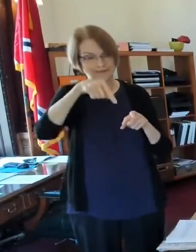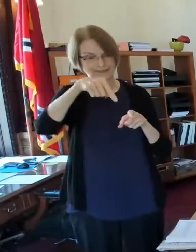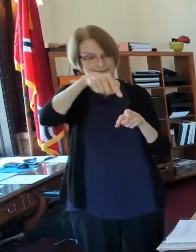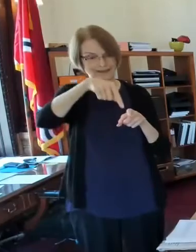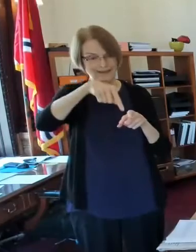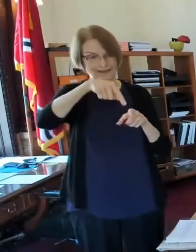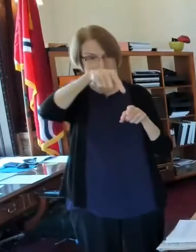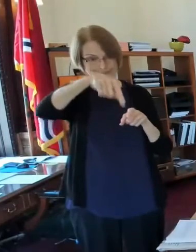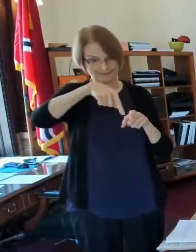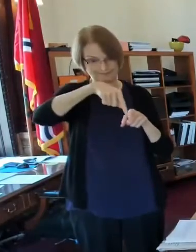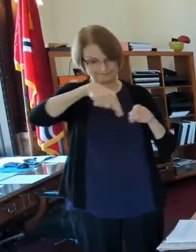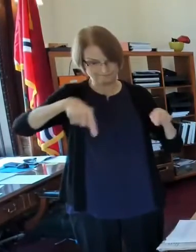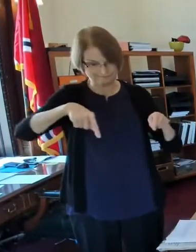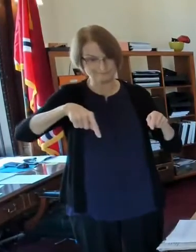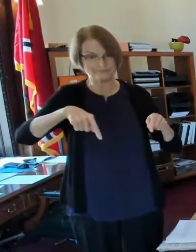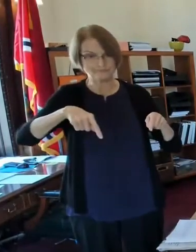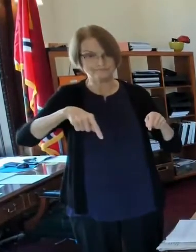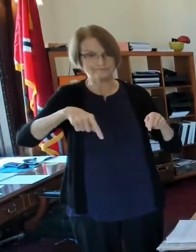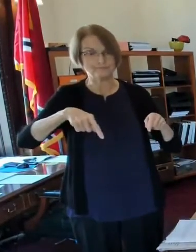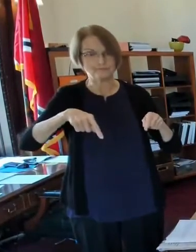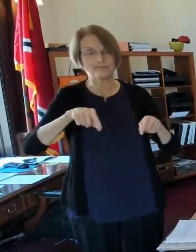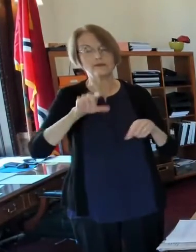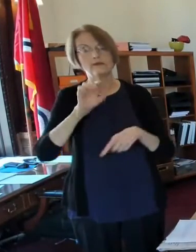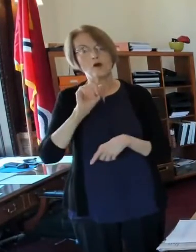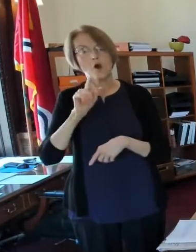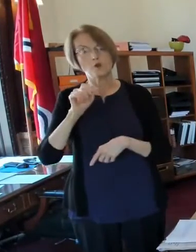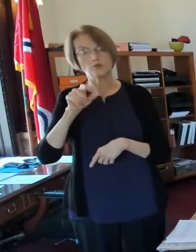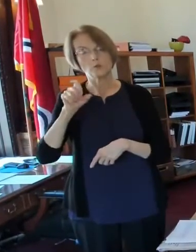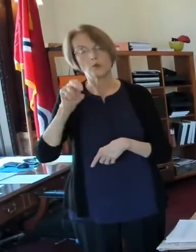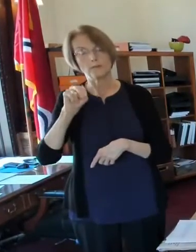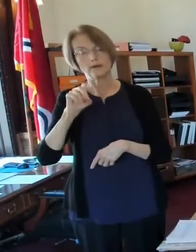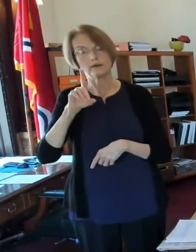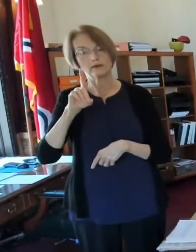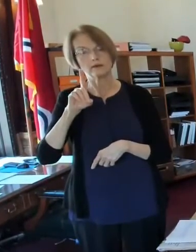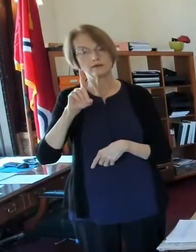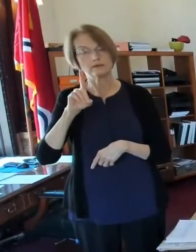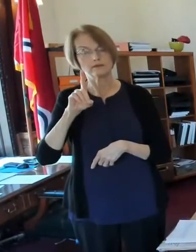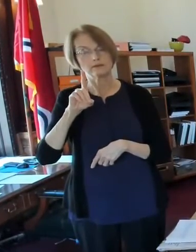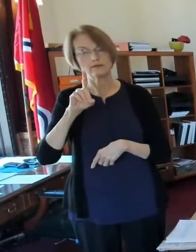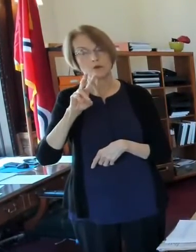4th ward, and that's Alderwoman Dwen Evans, who has also been